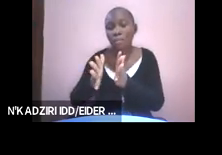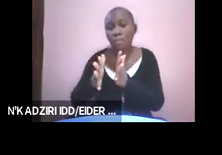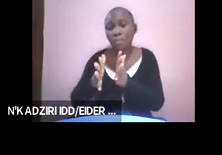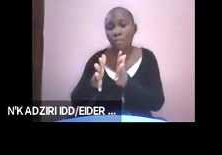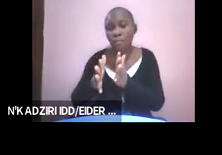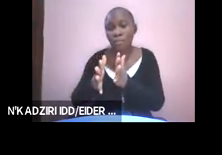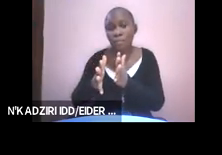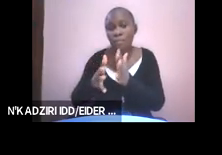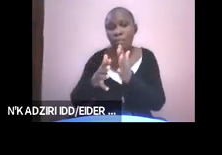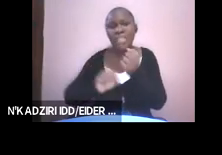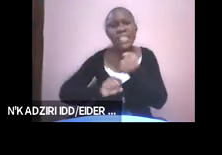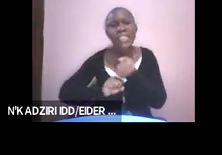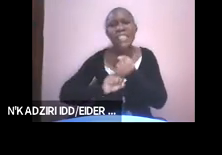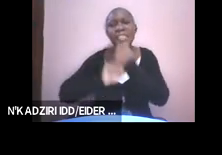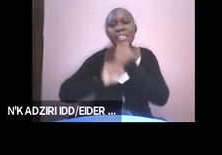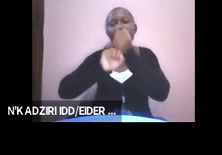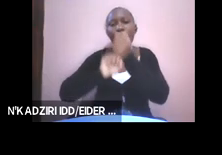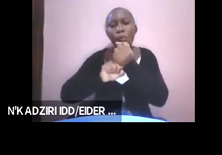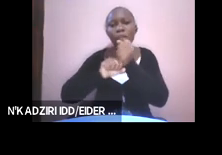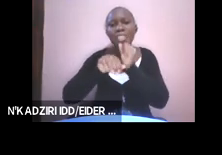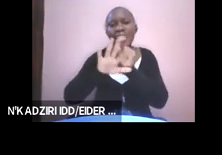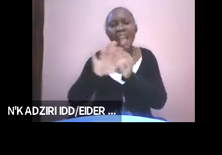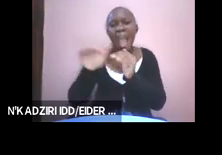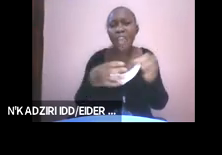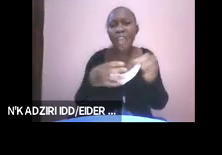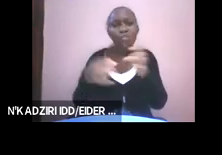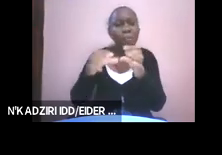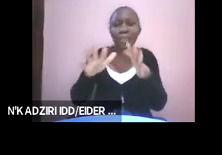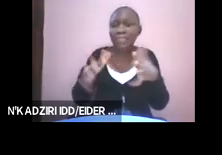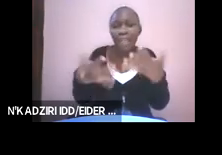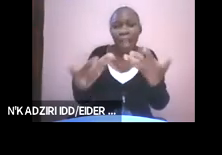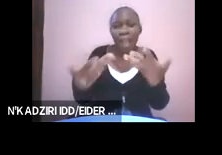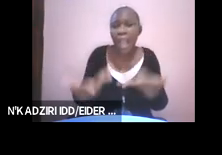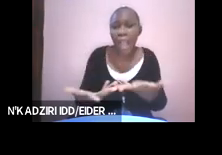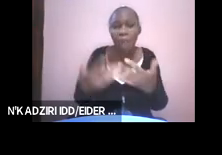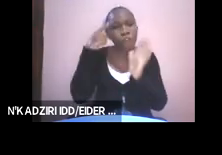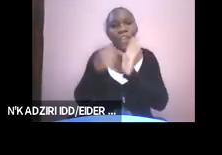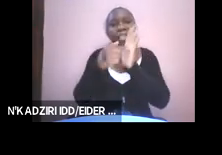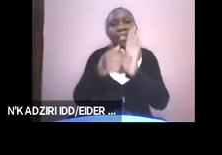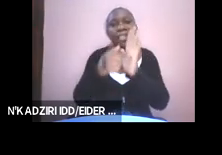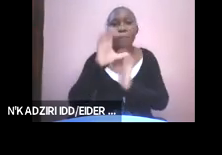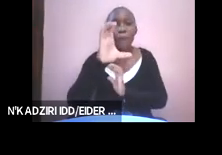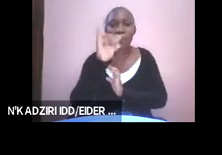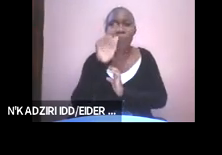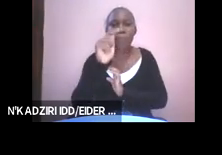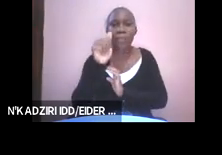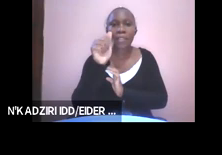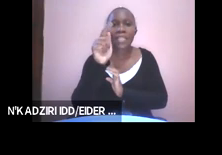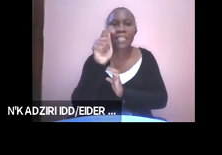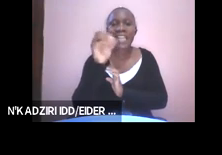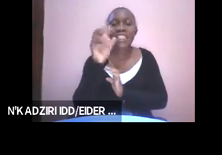supporting the argument. So this is all about like the citations in this case of the work previously done